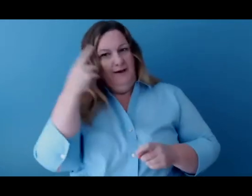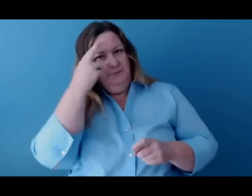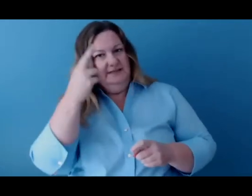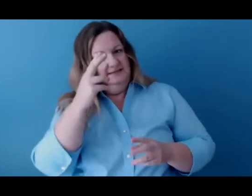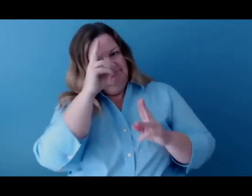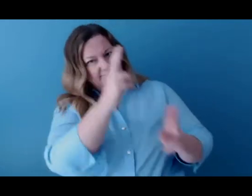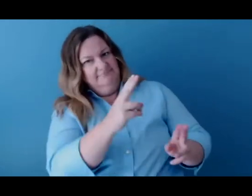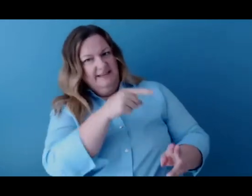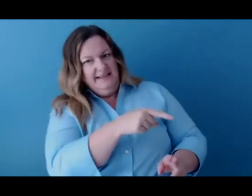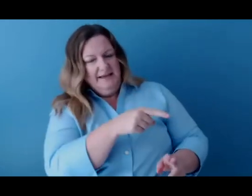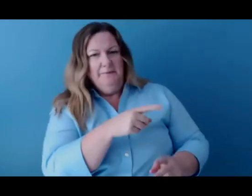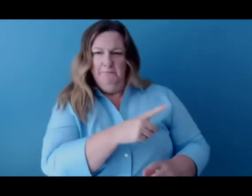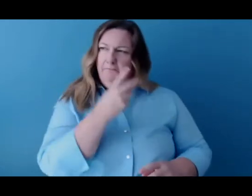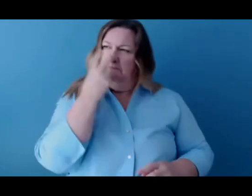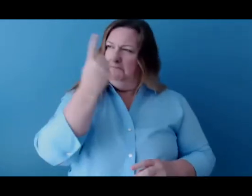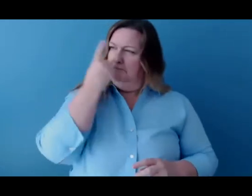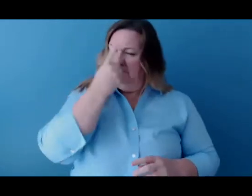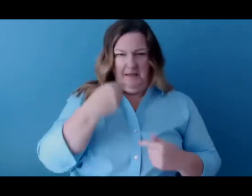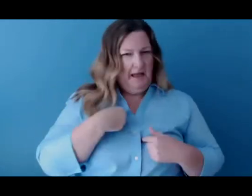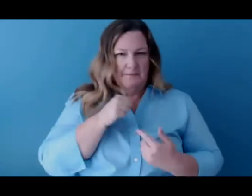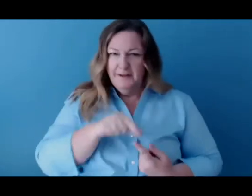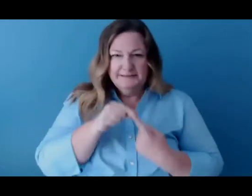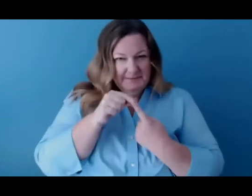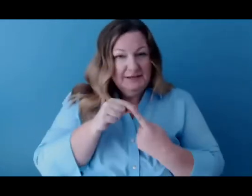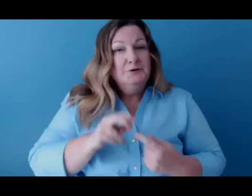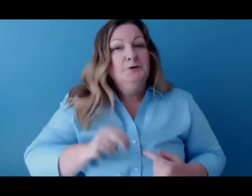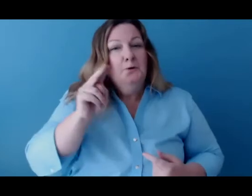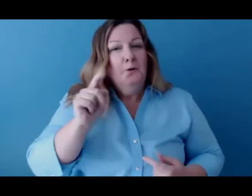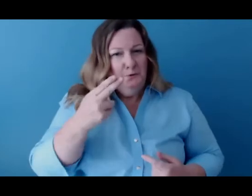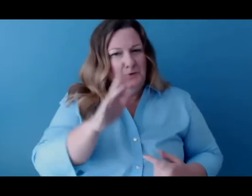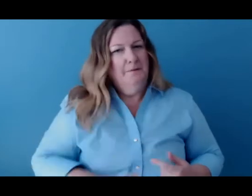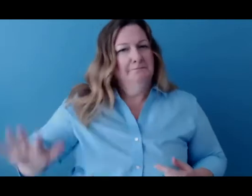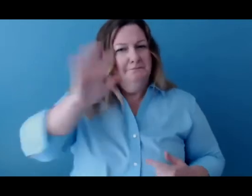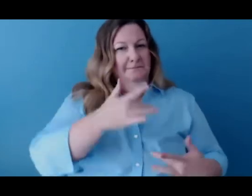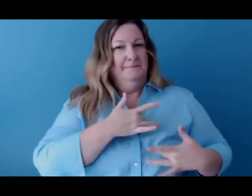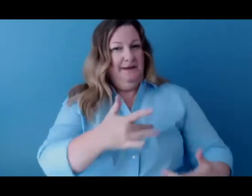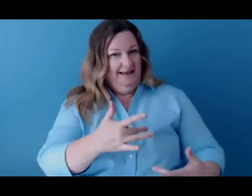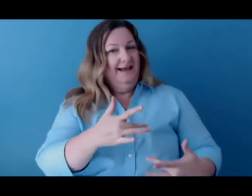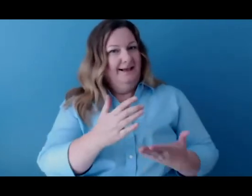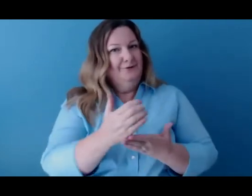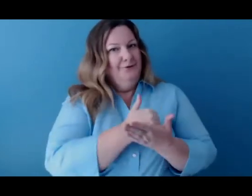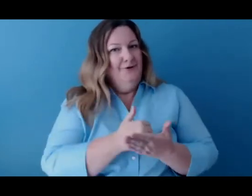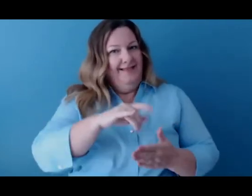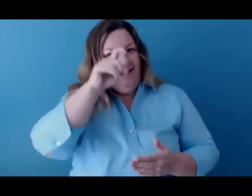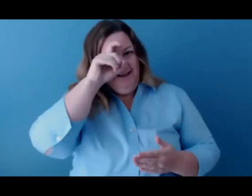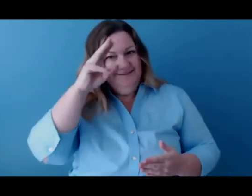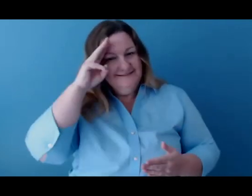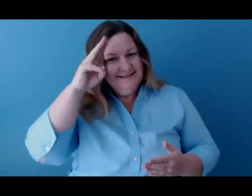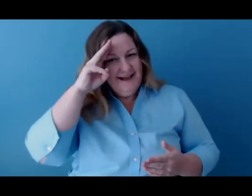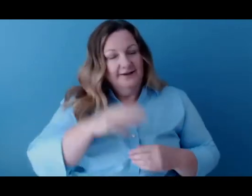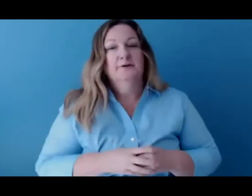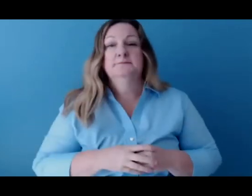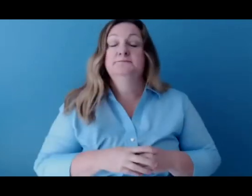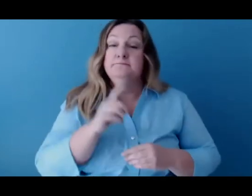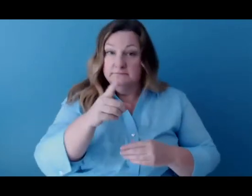special, that's just the way we raise kids in Northern Utah." After graduating high school, Blake signed a scholarship to play as the quarterback at Utah